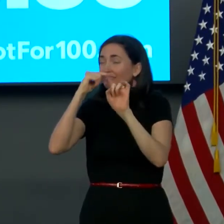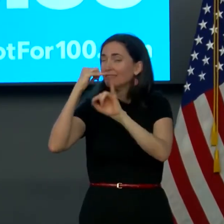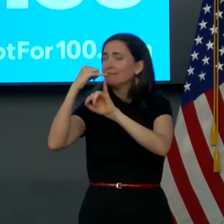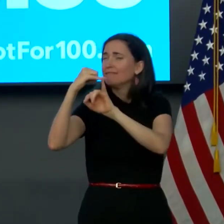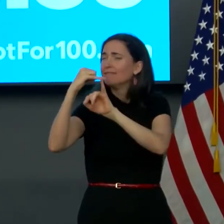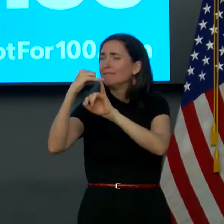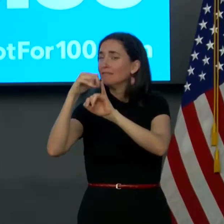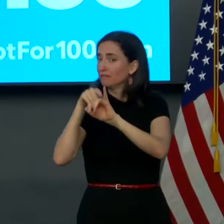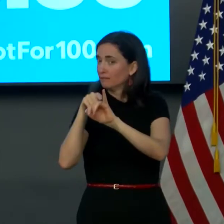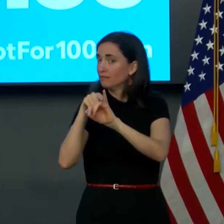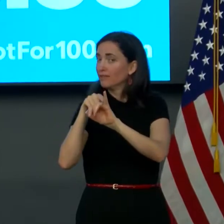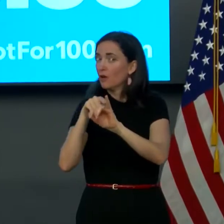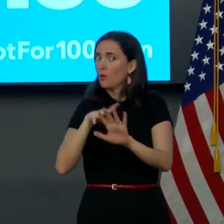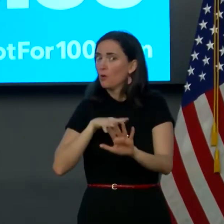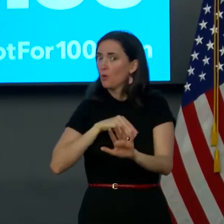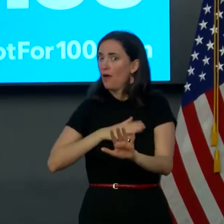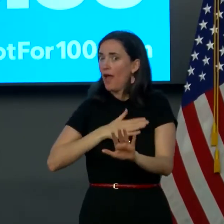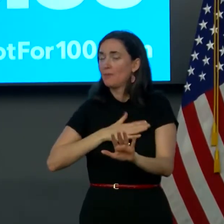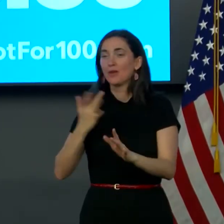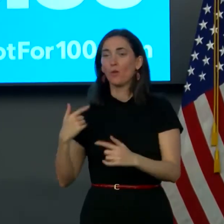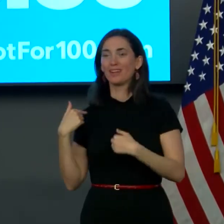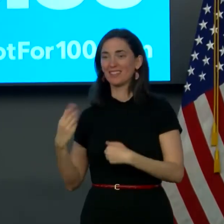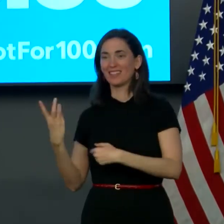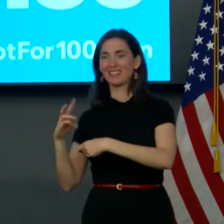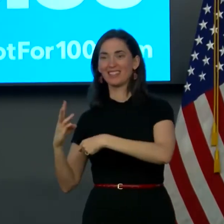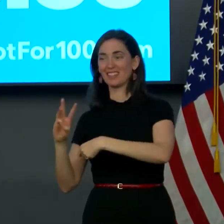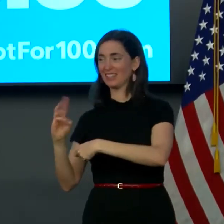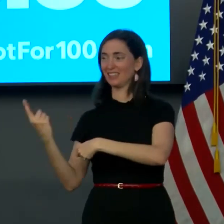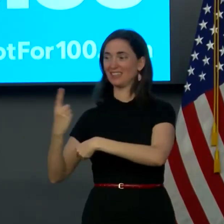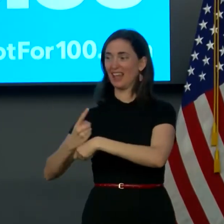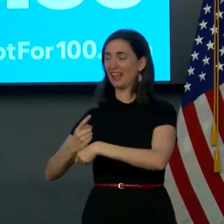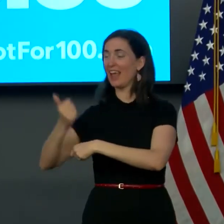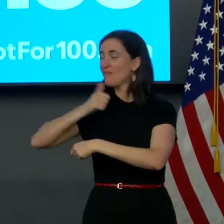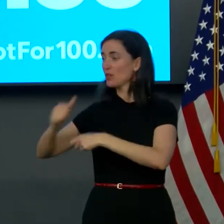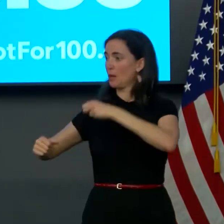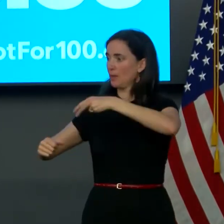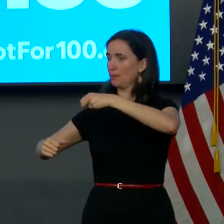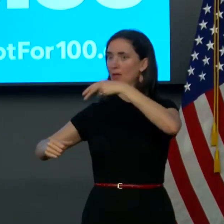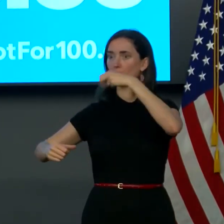we'll certainly take it after those 16 days of new records.